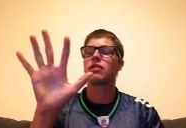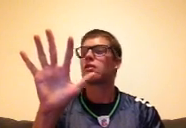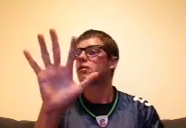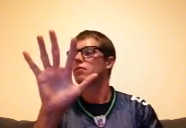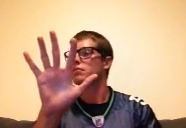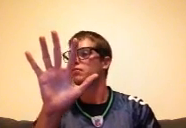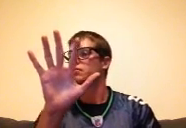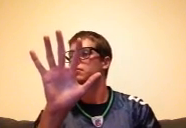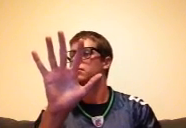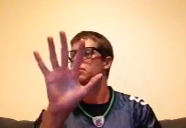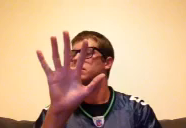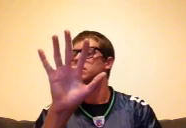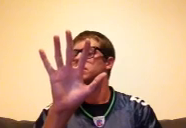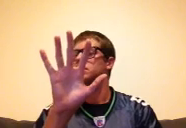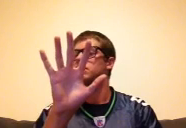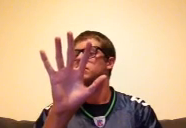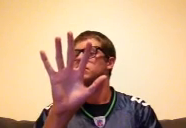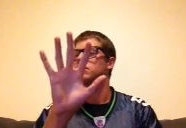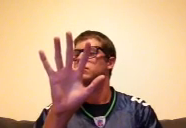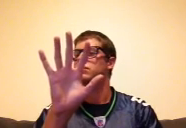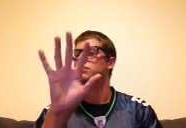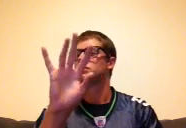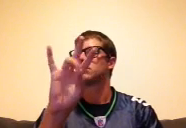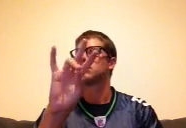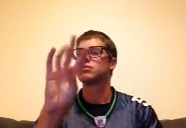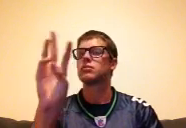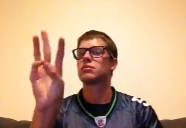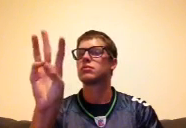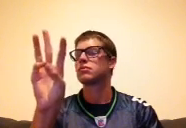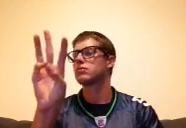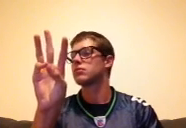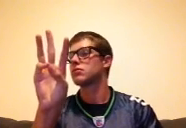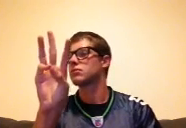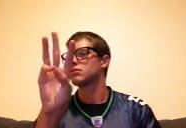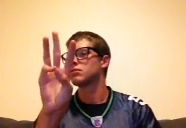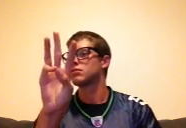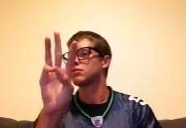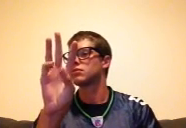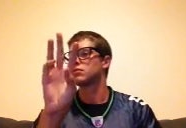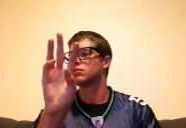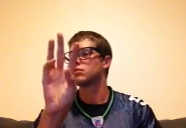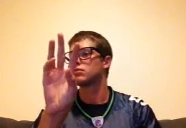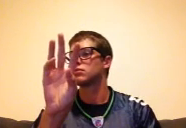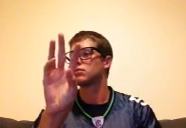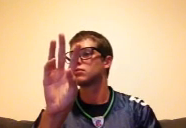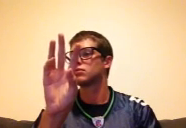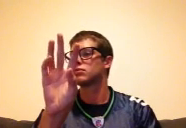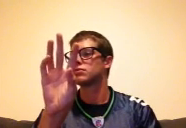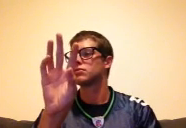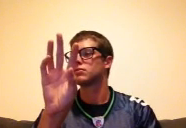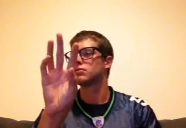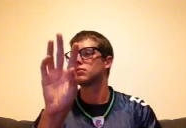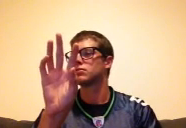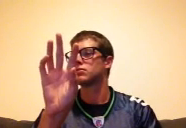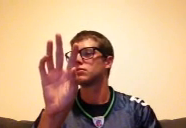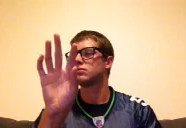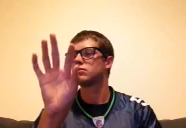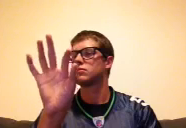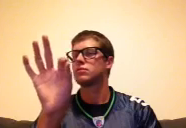interception. And so they did feel they were wrong. To their credit, the Packers were very classy about it in the locker room. Anthony Jennings, Sam Shields complained, and